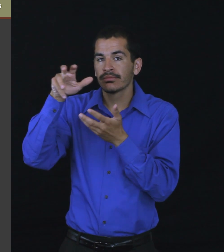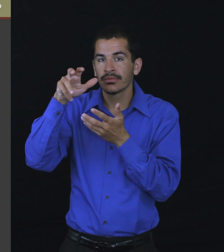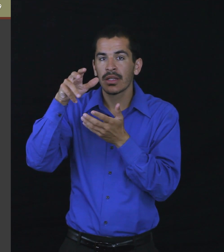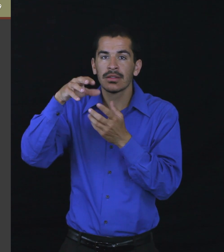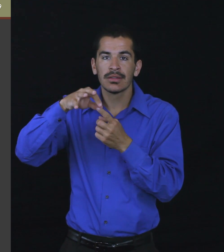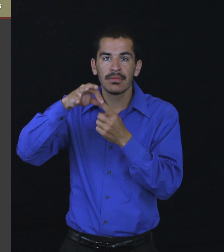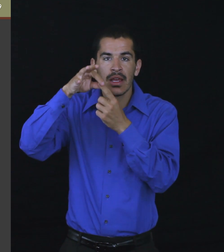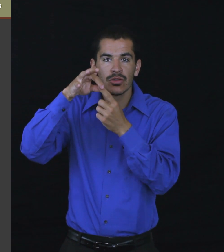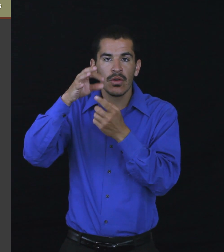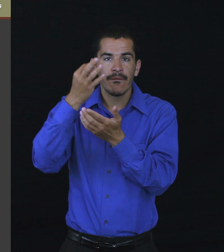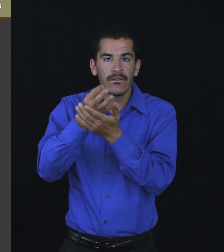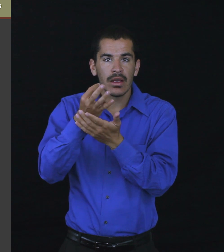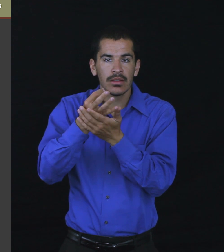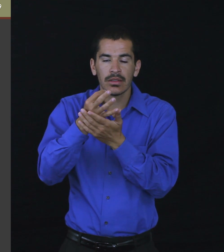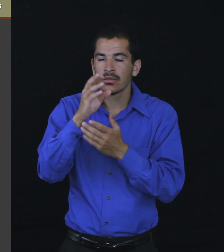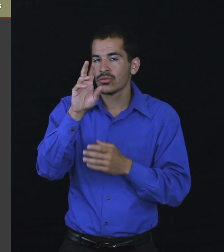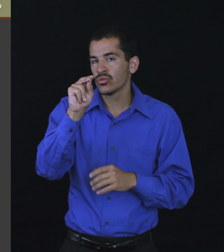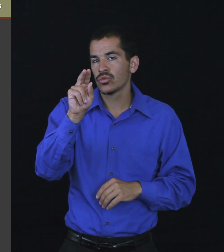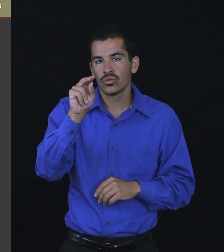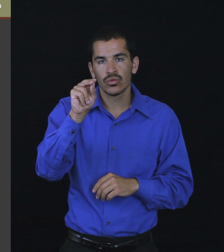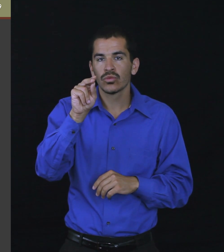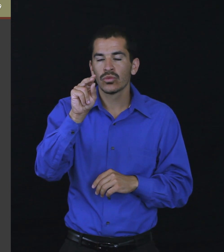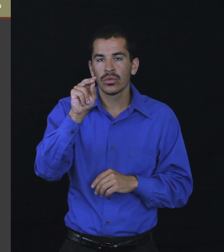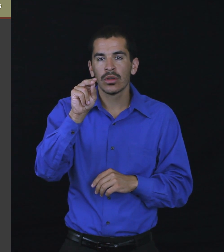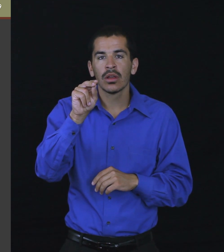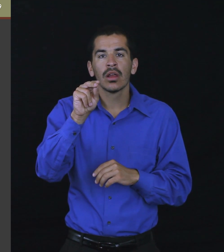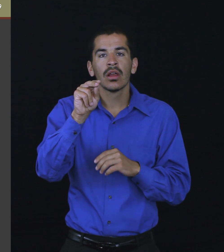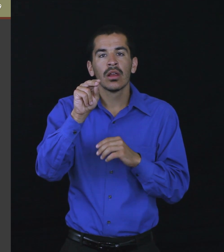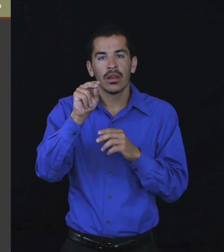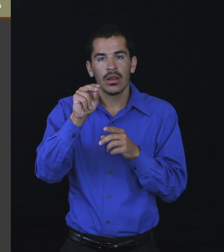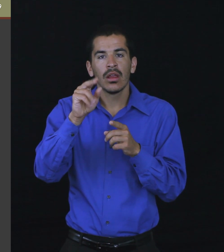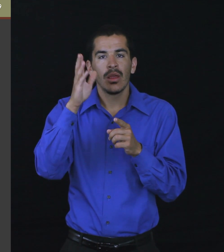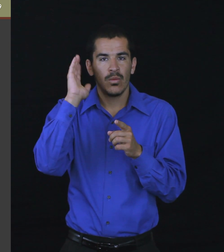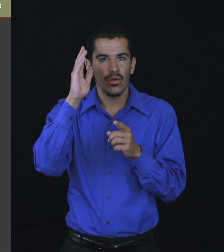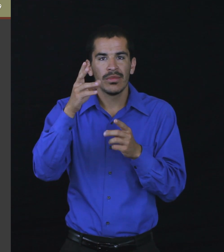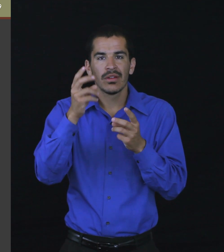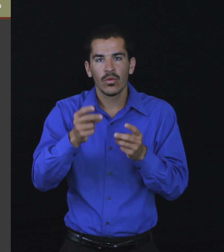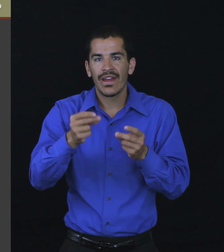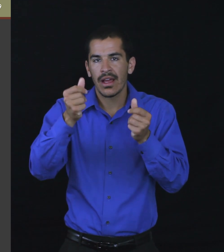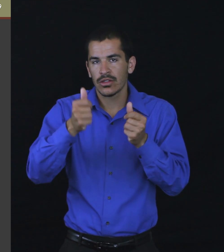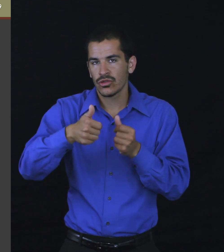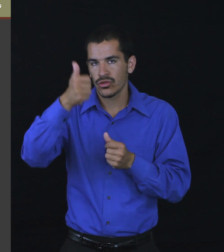It would have a shorter startup duration.